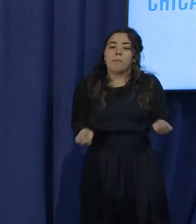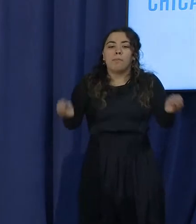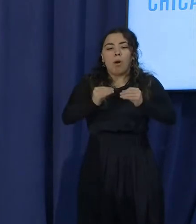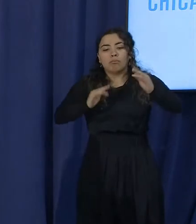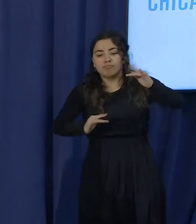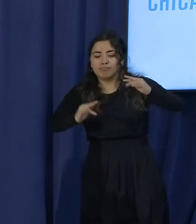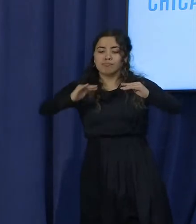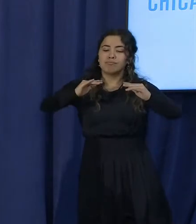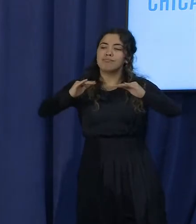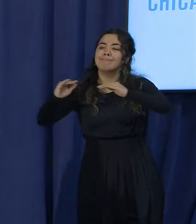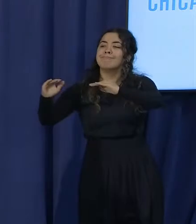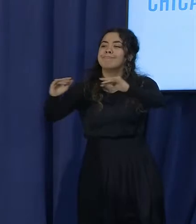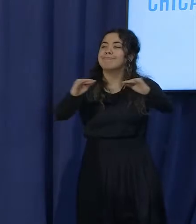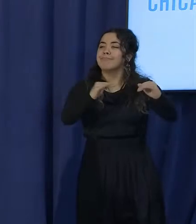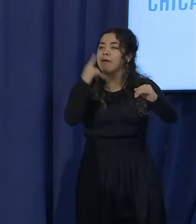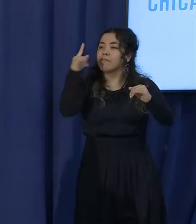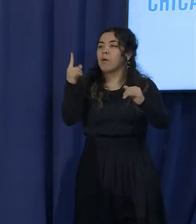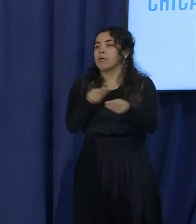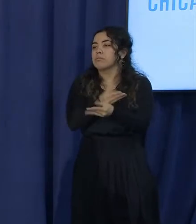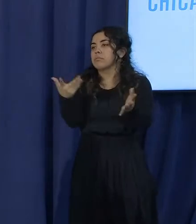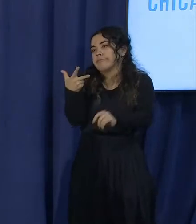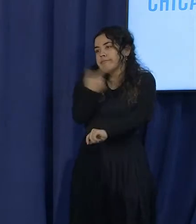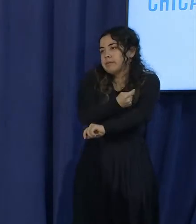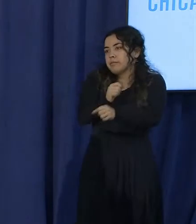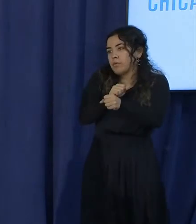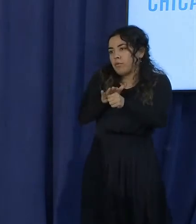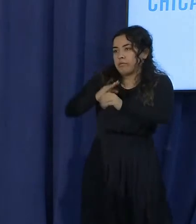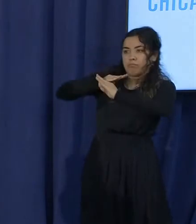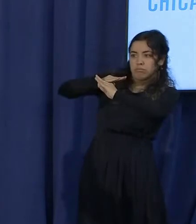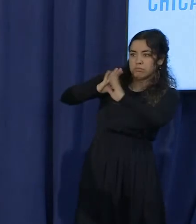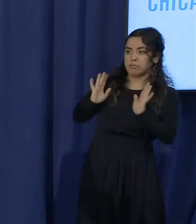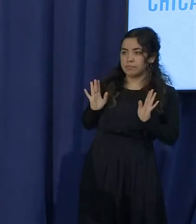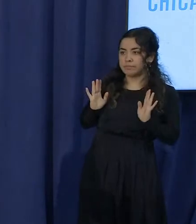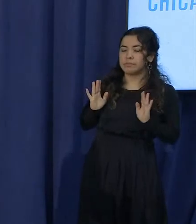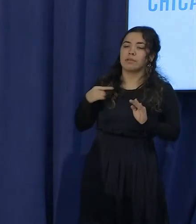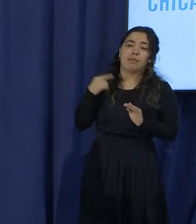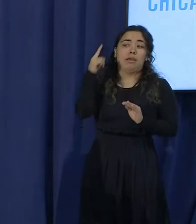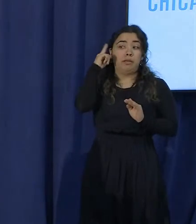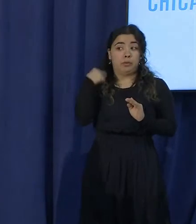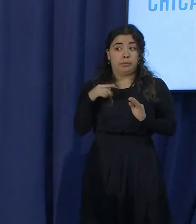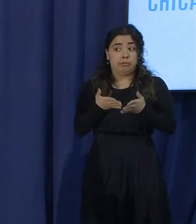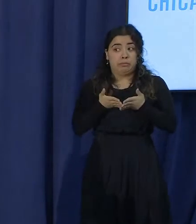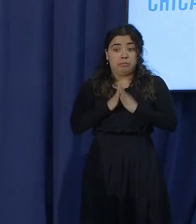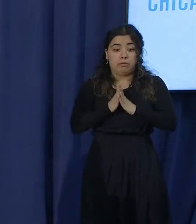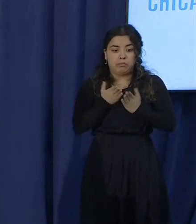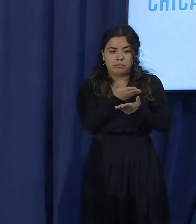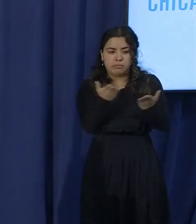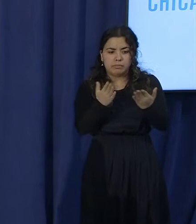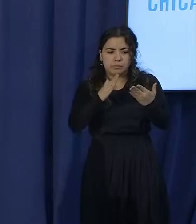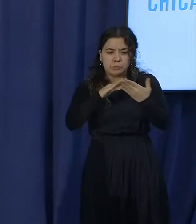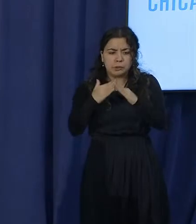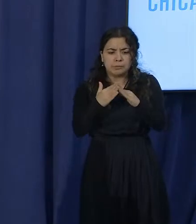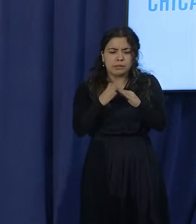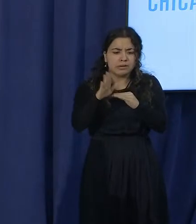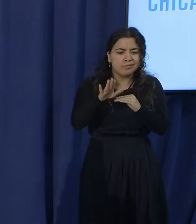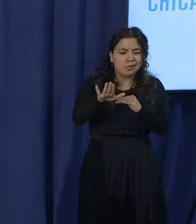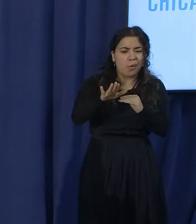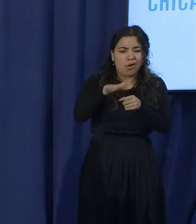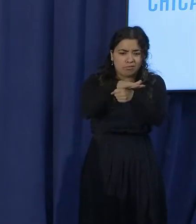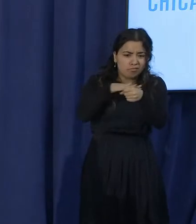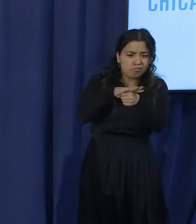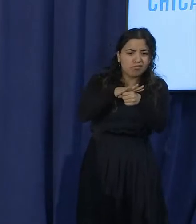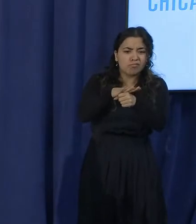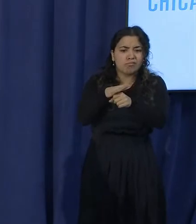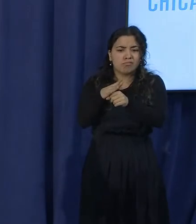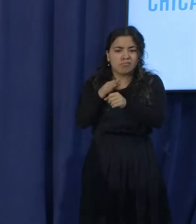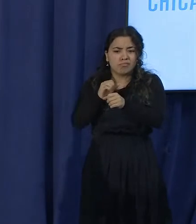and you'll certainly hear more. But I think the fact that we are also asking these communities what is driving COVID where you are,